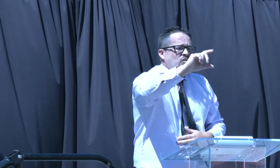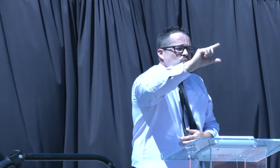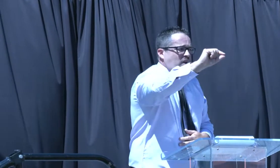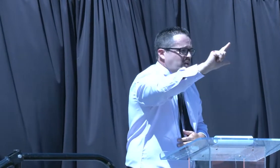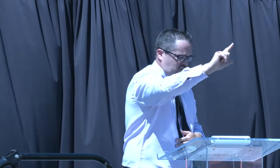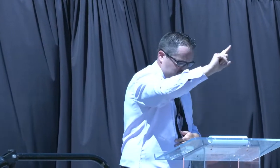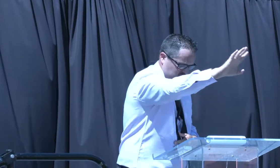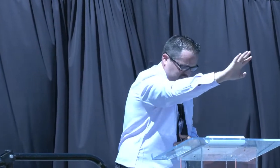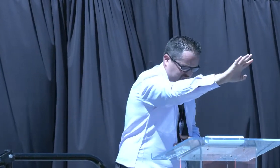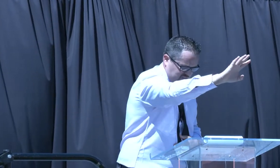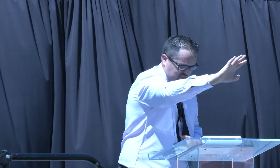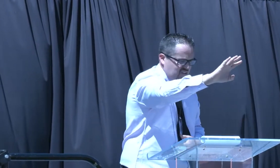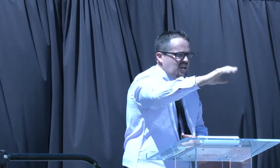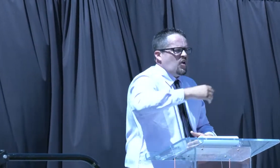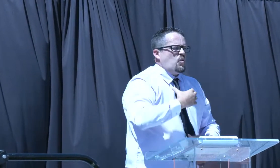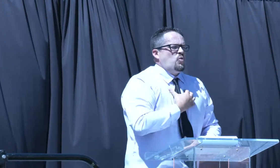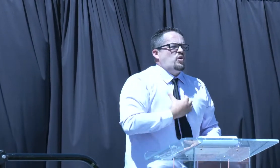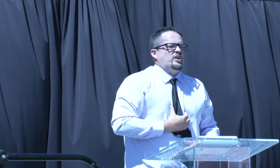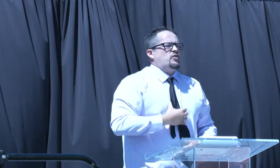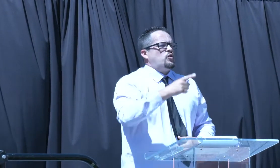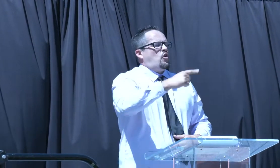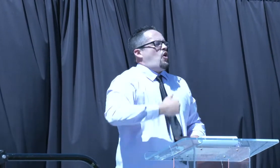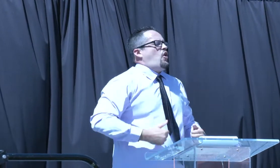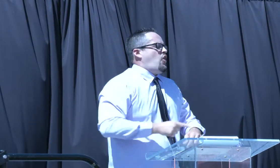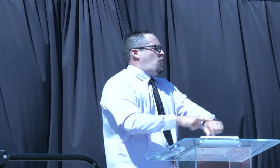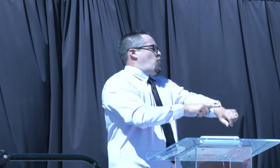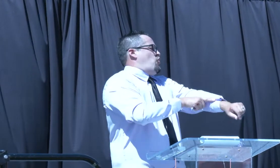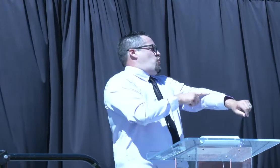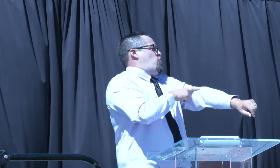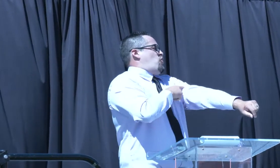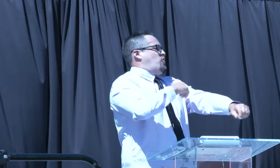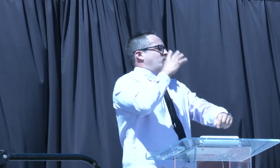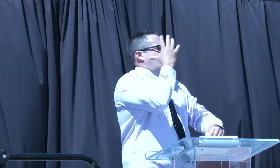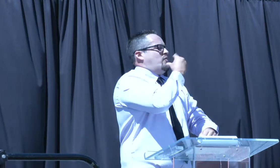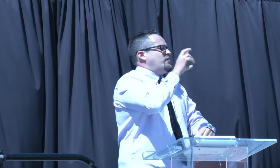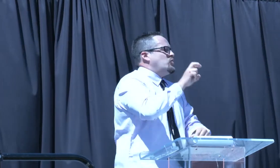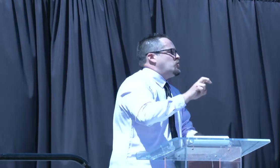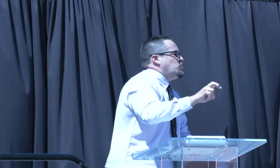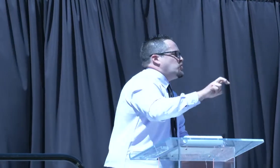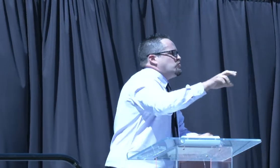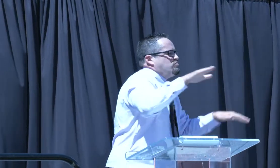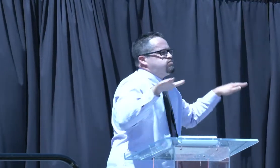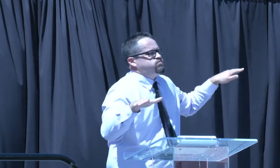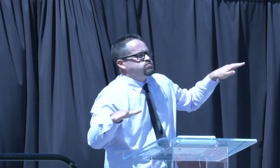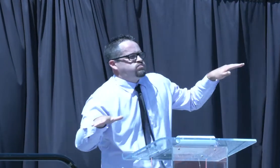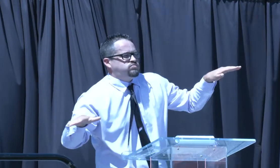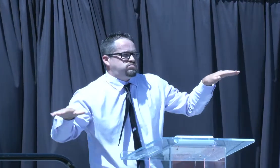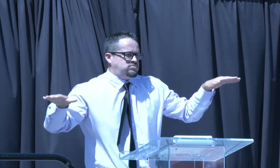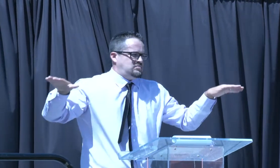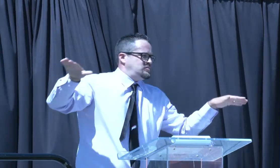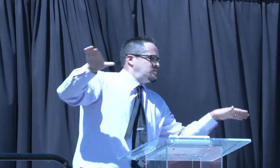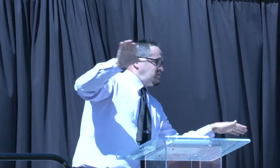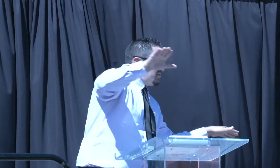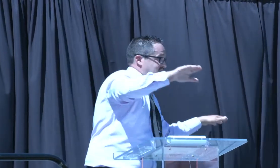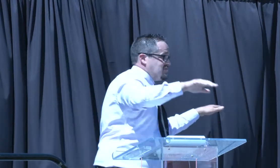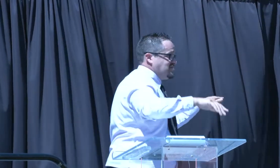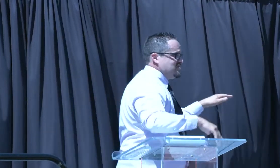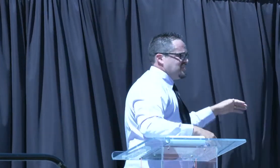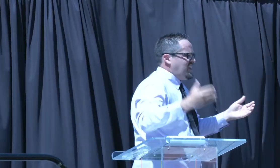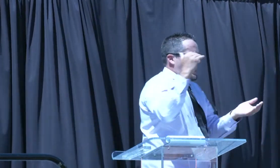Thank you, class of 2024. I wish you a long and beautiful journey, soaring